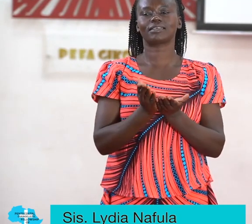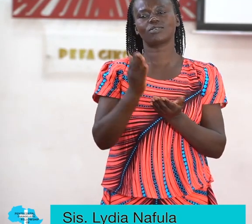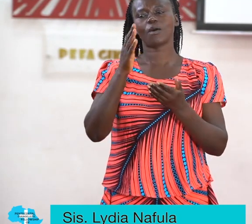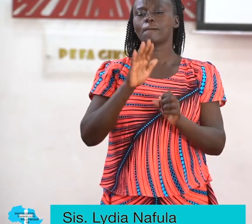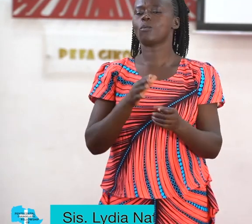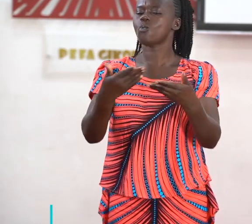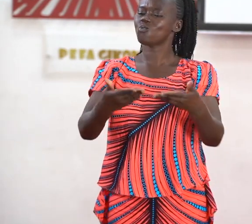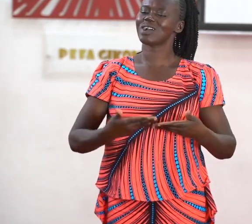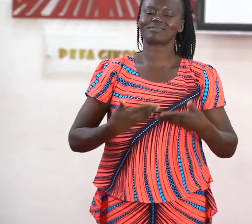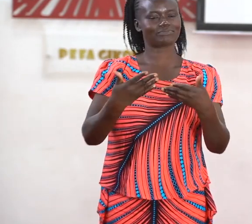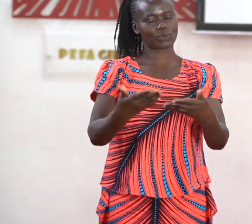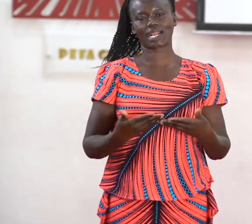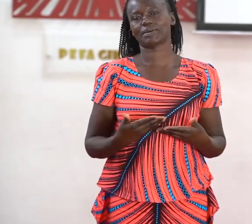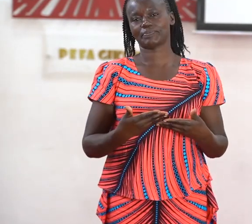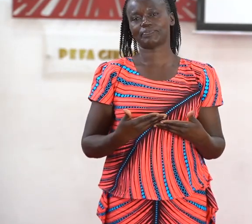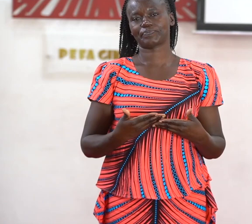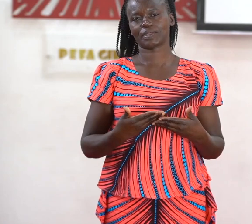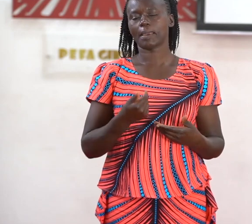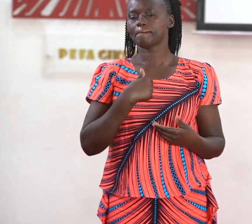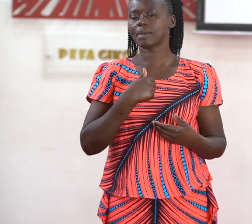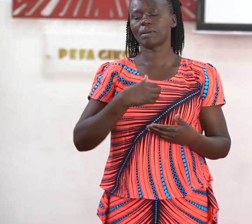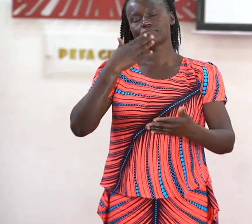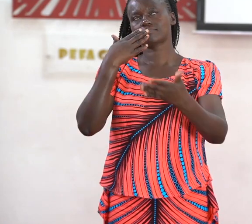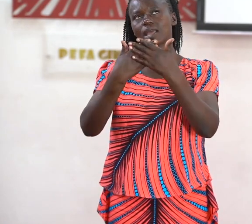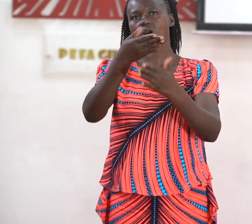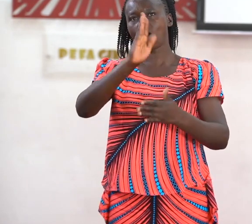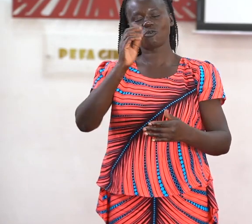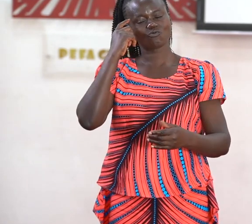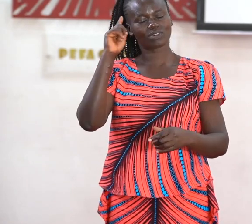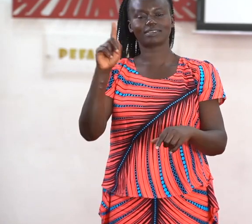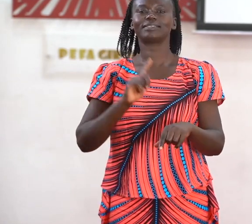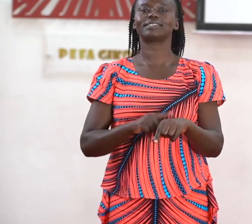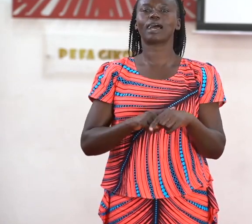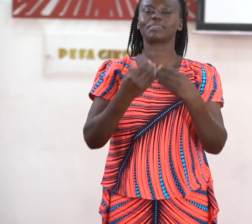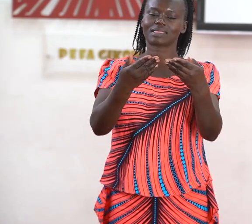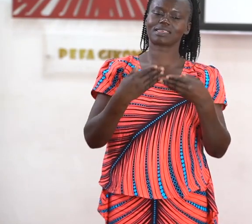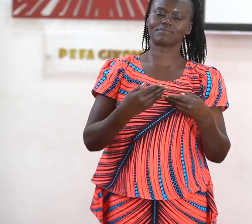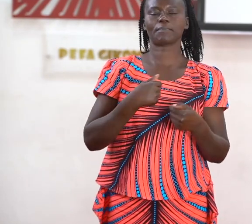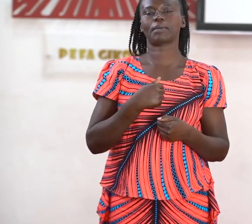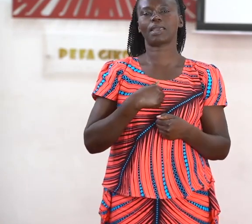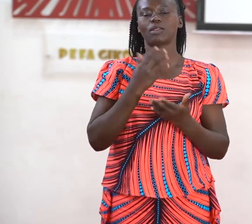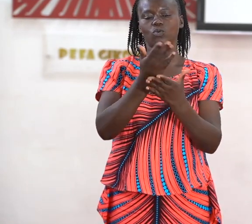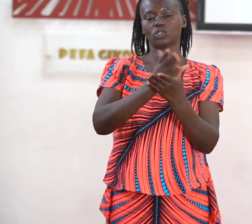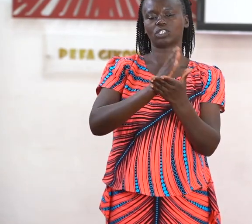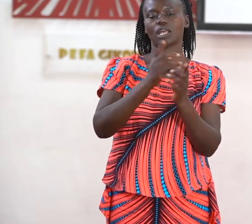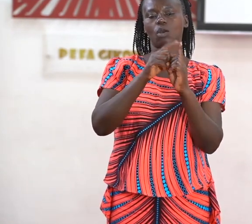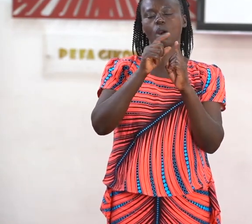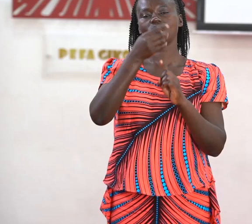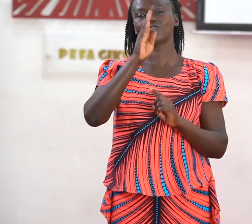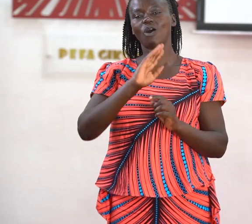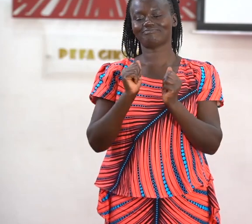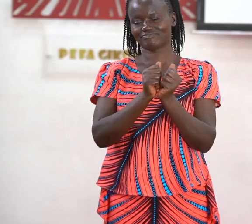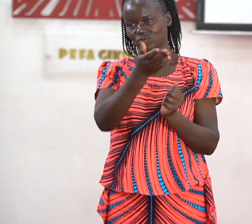most welcome. I'm grateful to God for this opportunity that he has given me to share God's word with